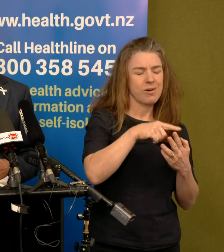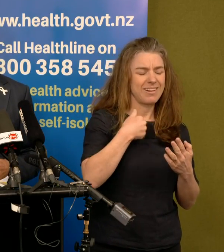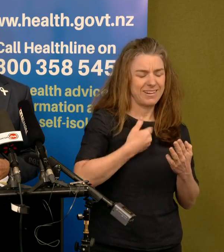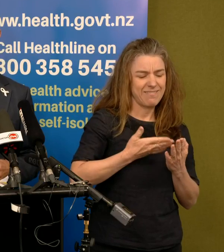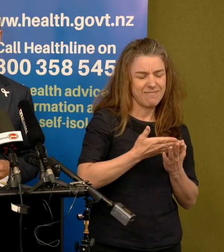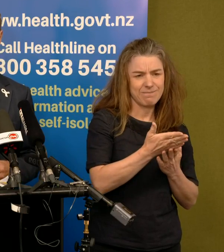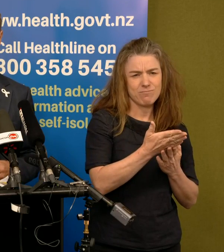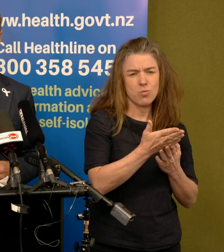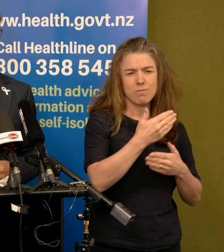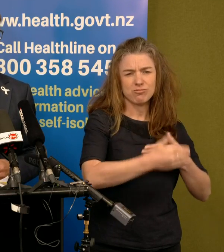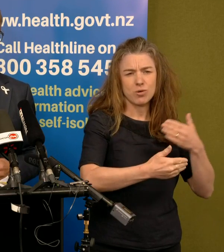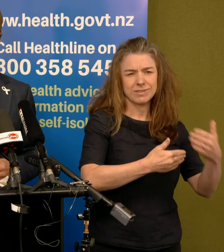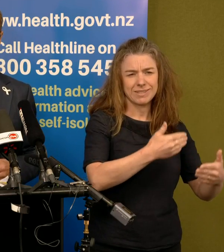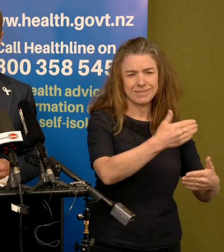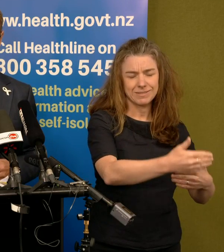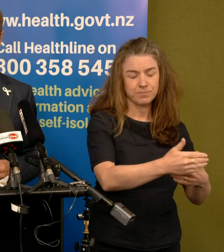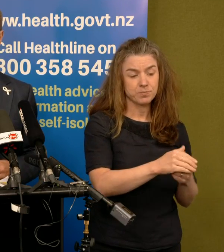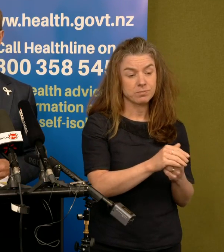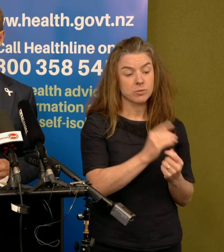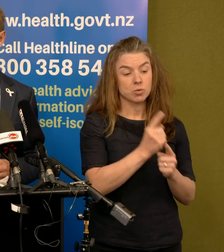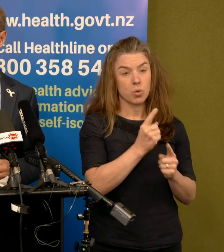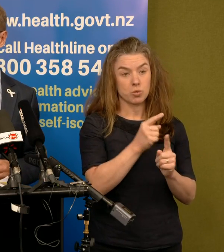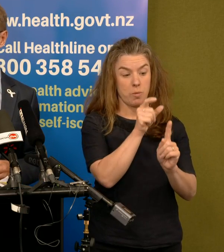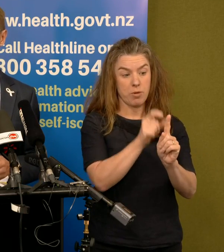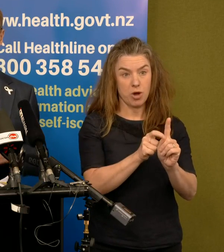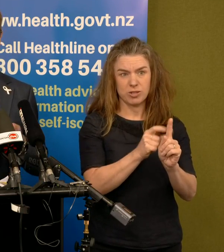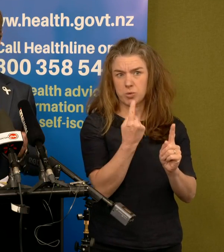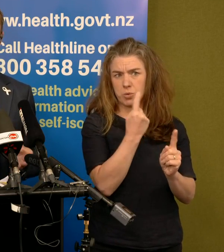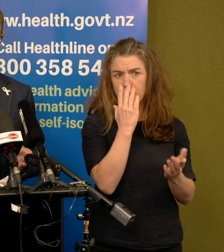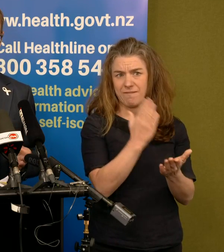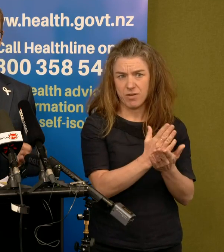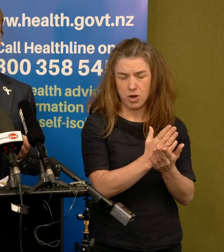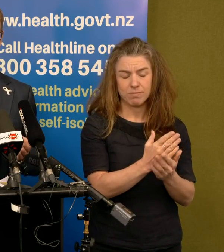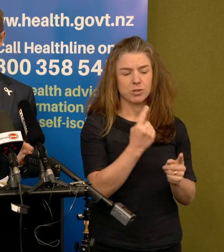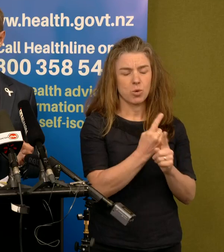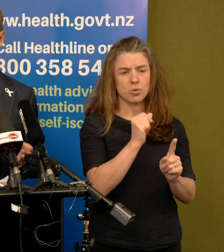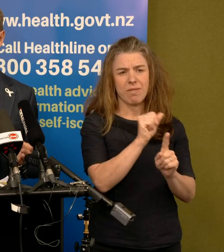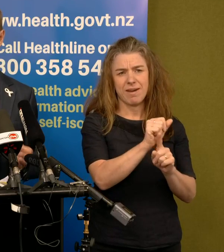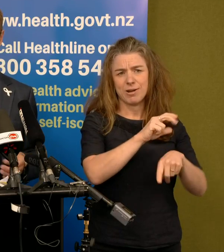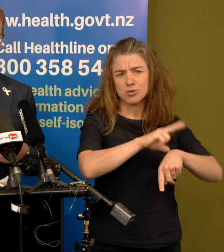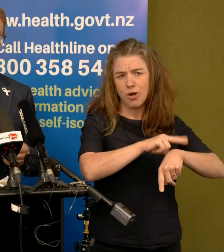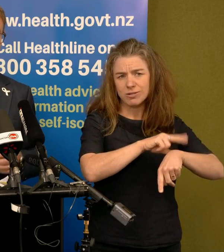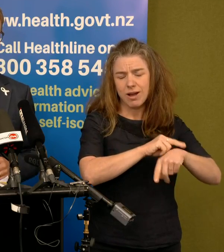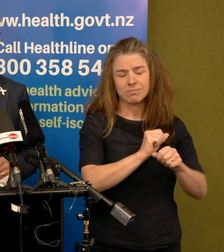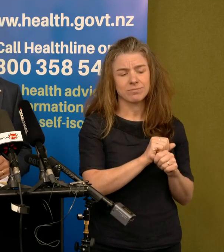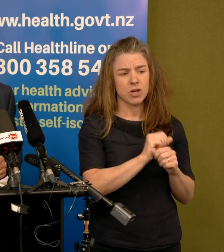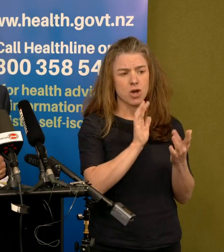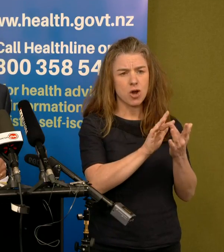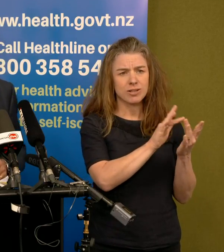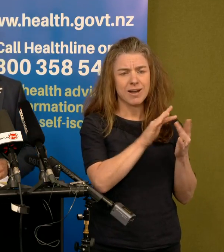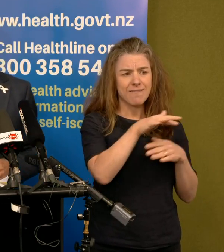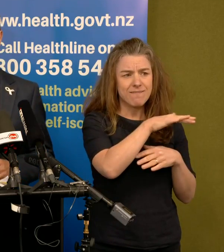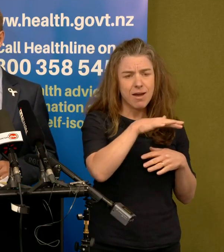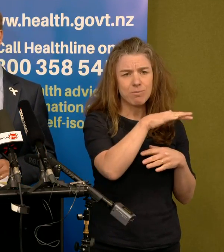all, to talk to the person and their clinician, family members, identify close contacts and initiate that